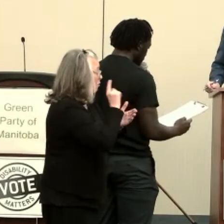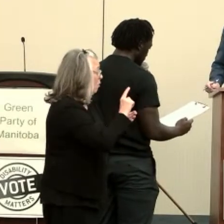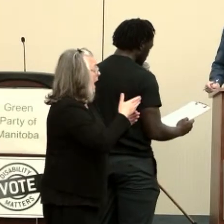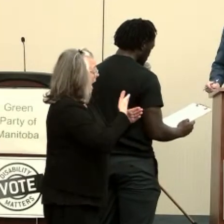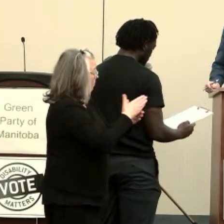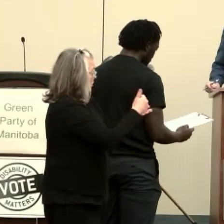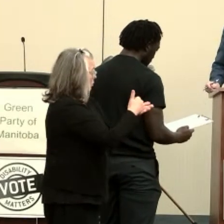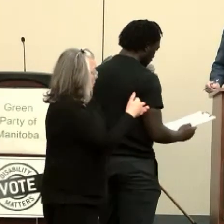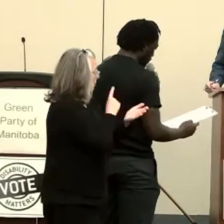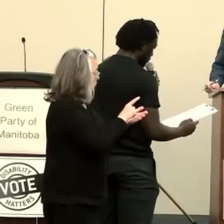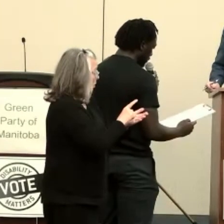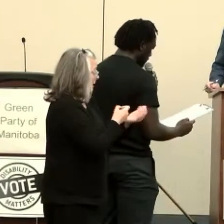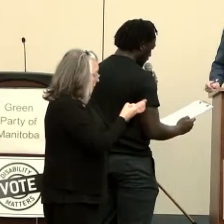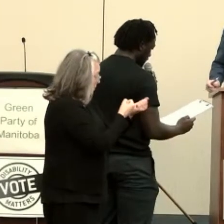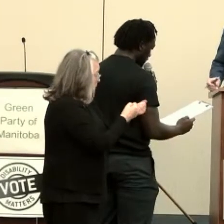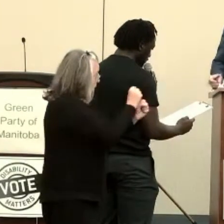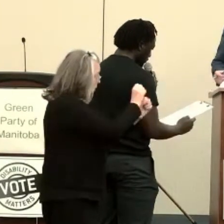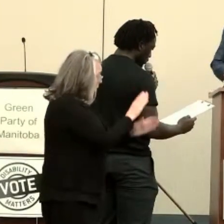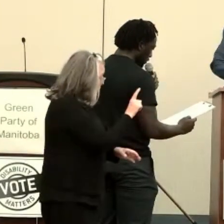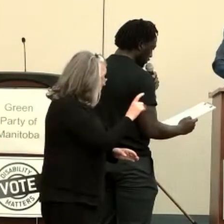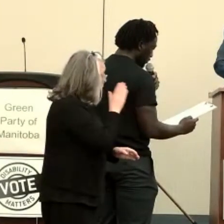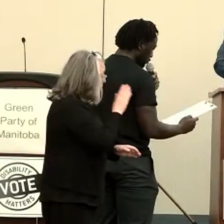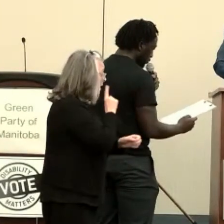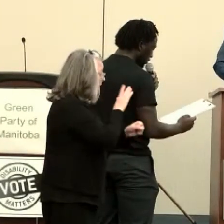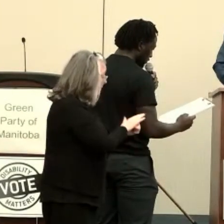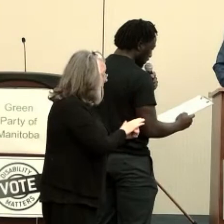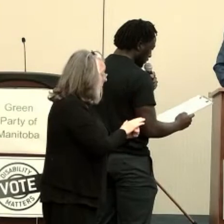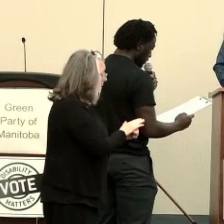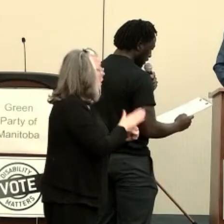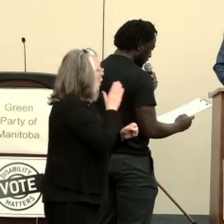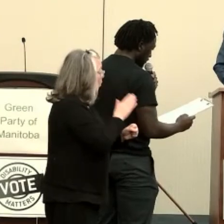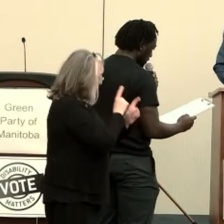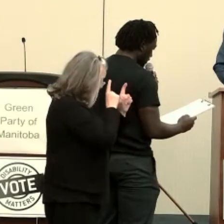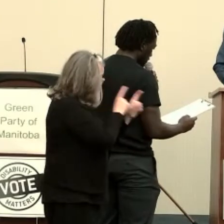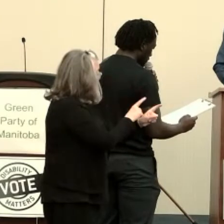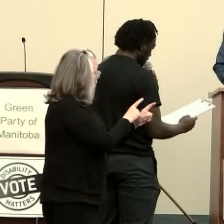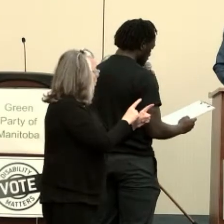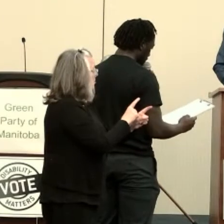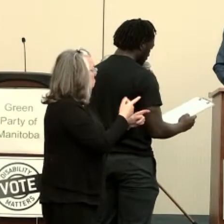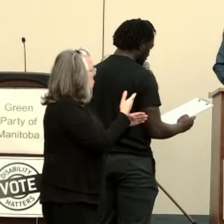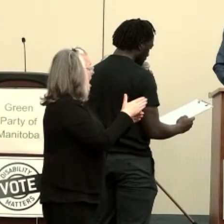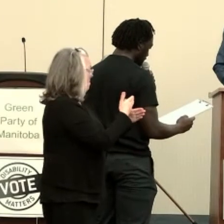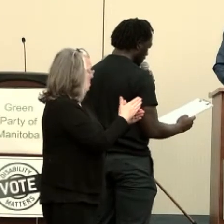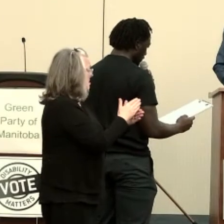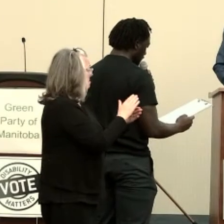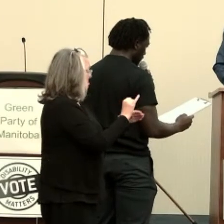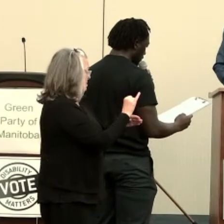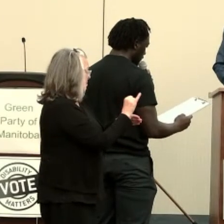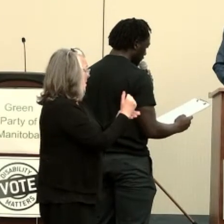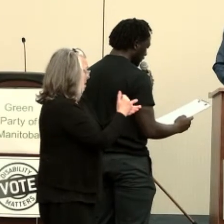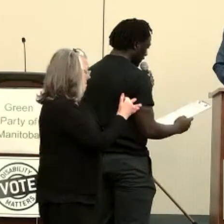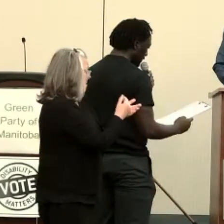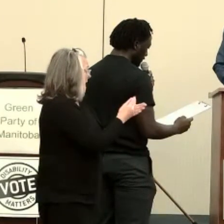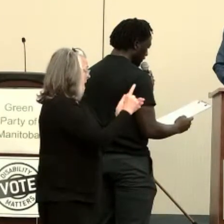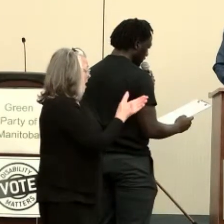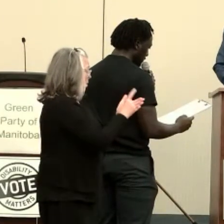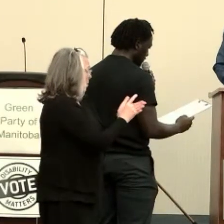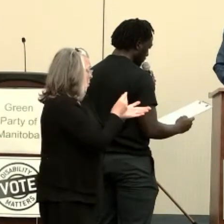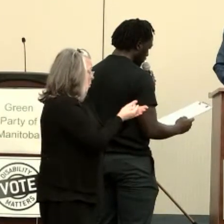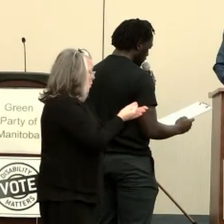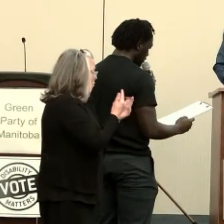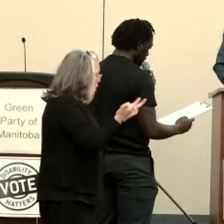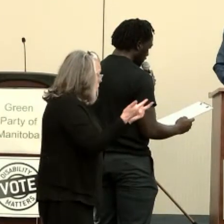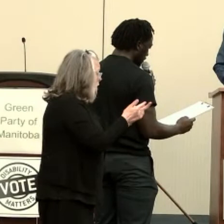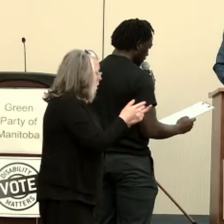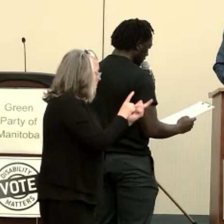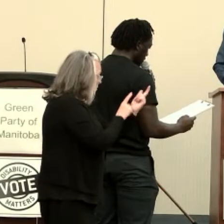support workers? Will your parties work towards similar average hourly wage increases for all frontline disability